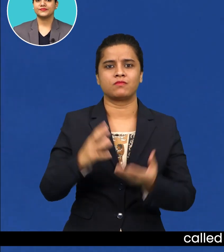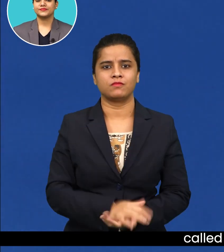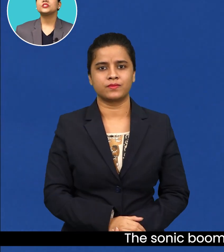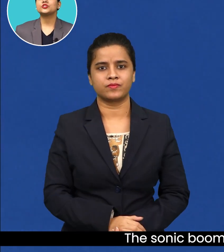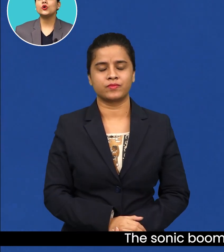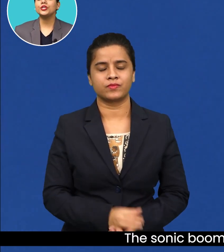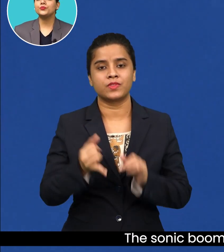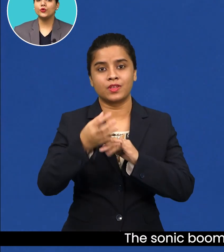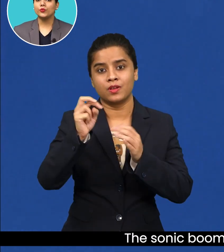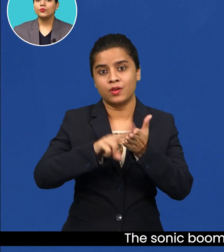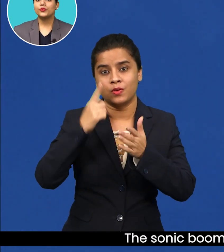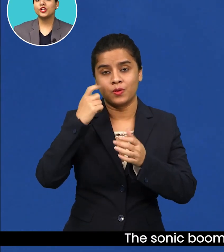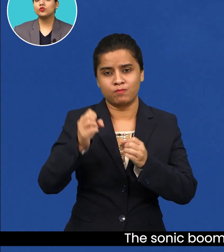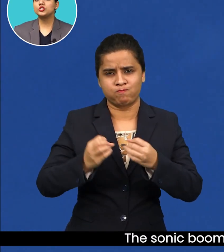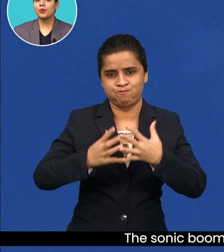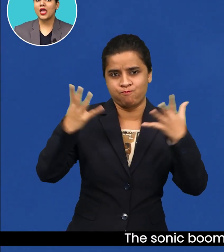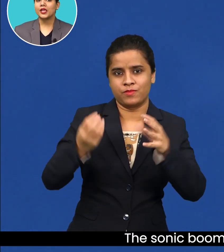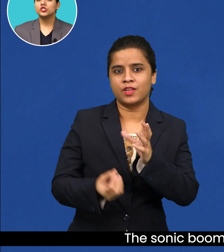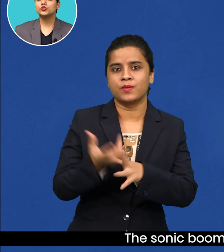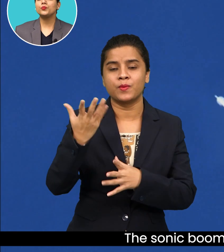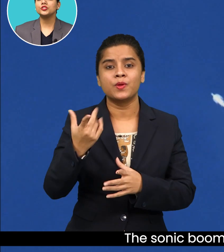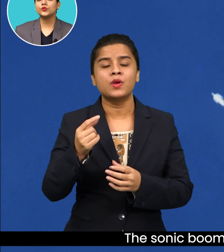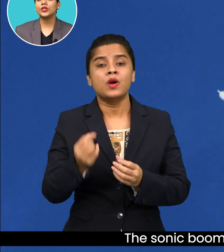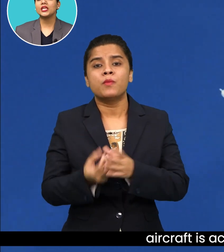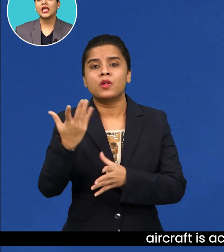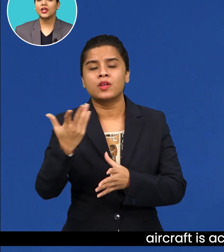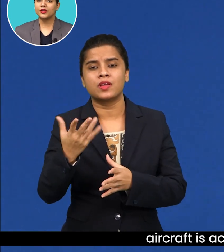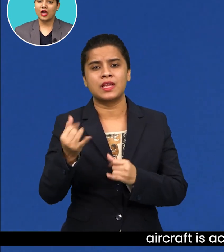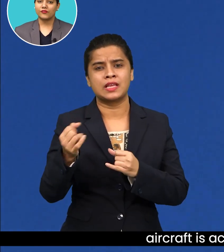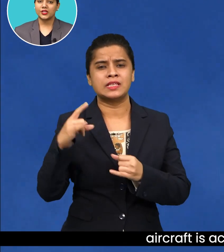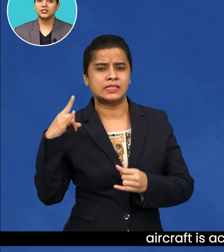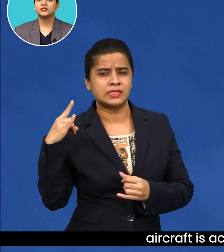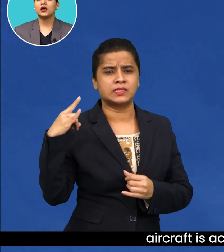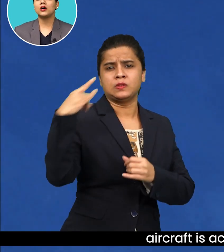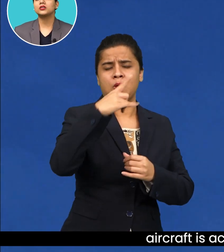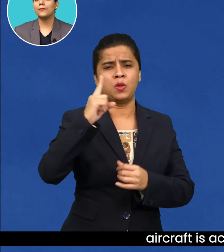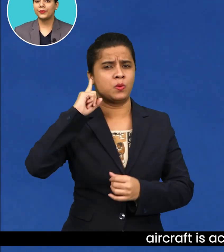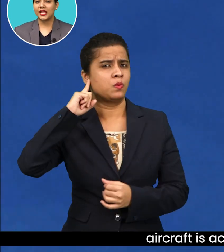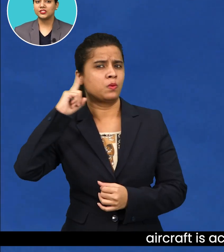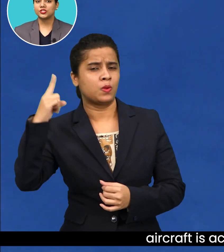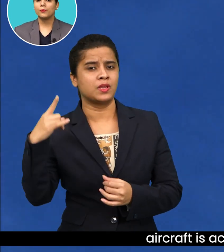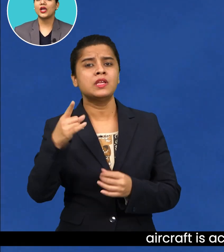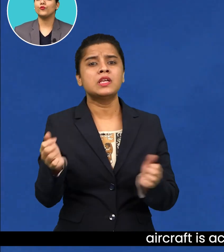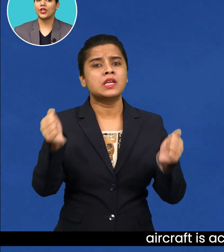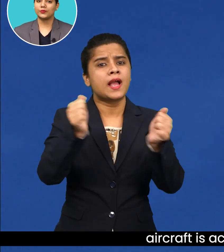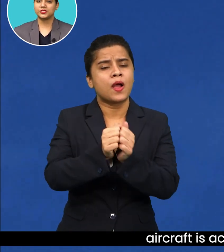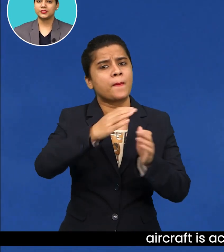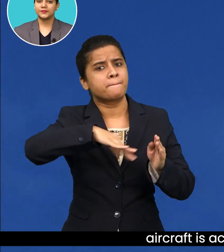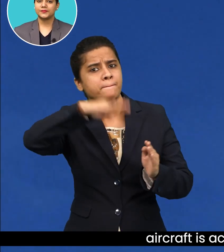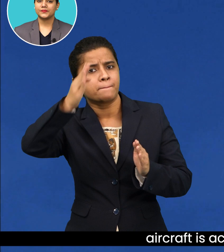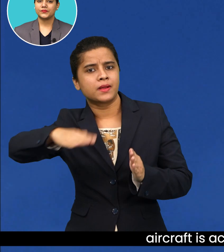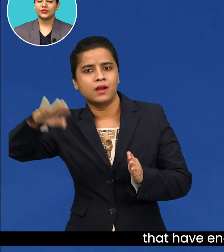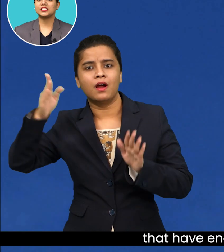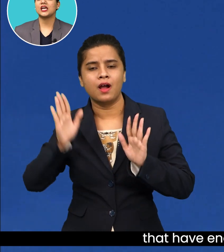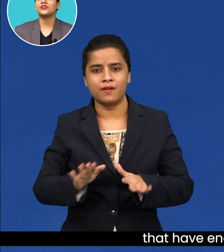The sonic boom produced by supersonic aircraft is accompanied by waves